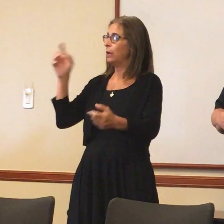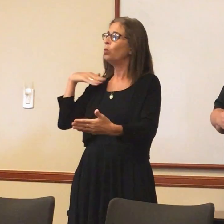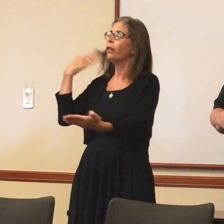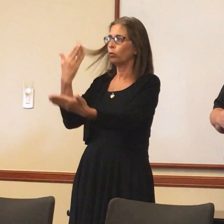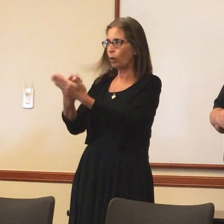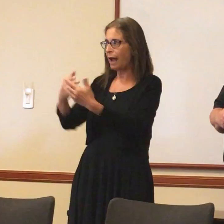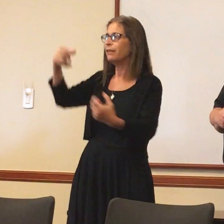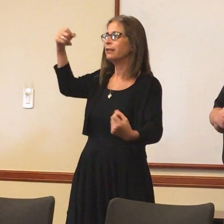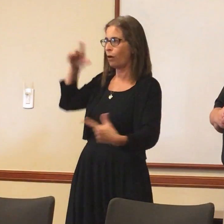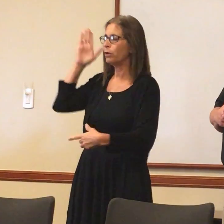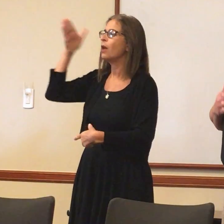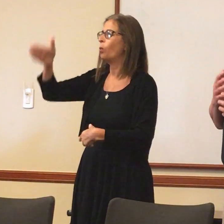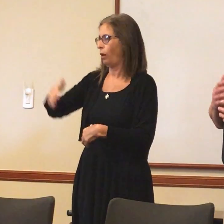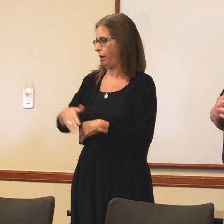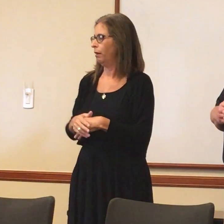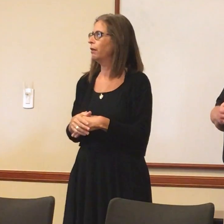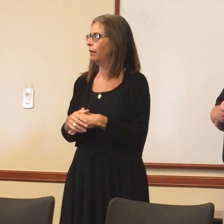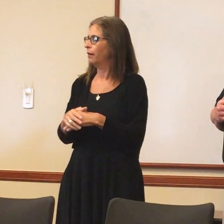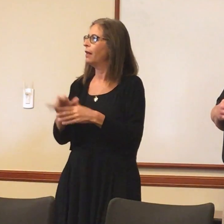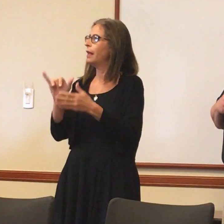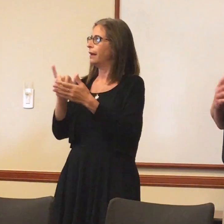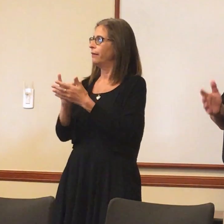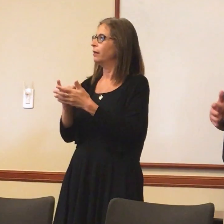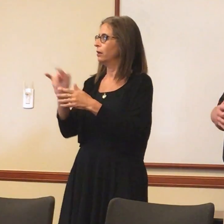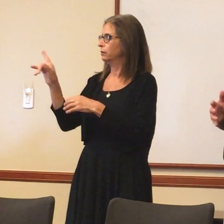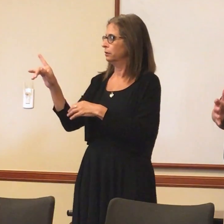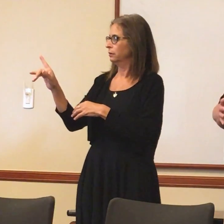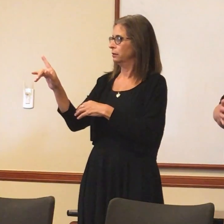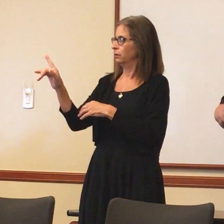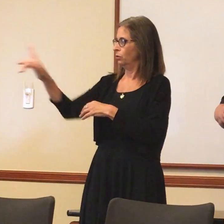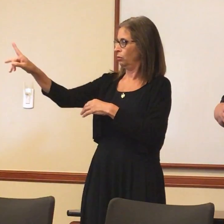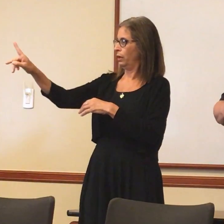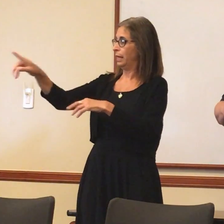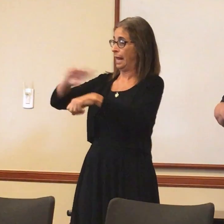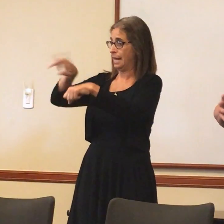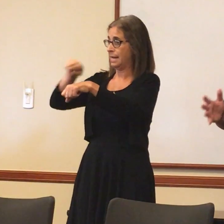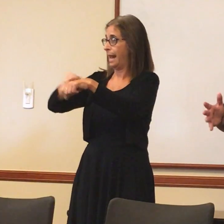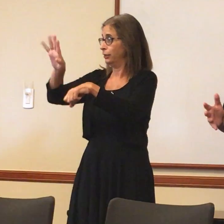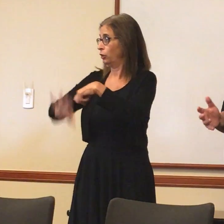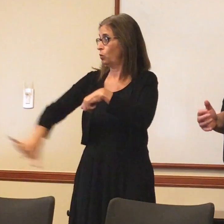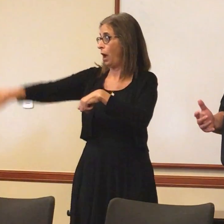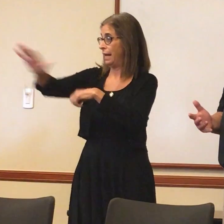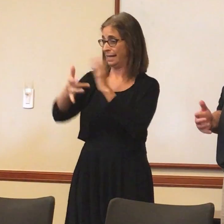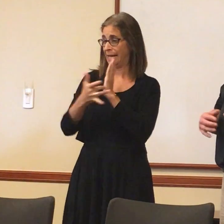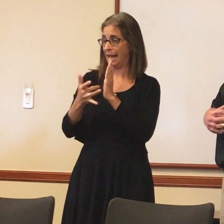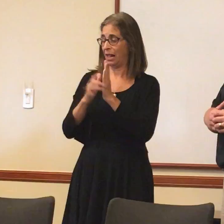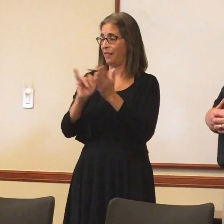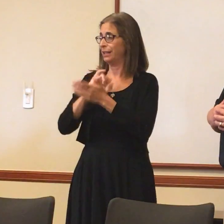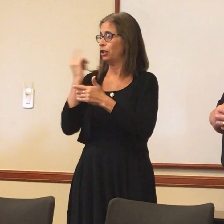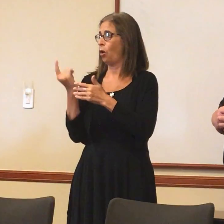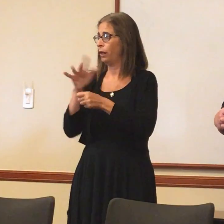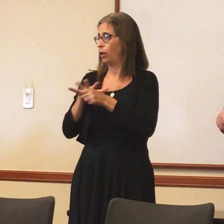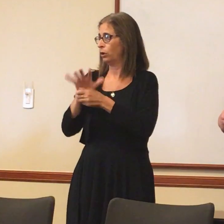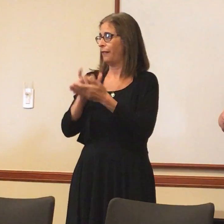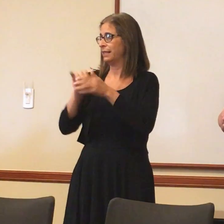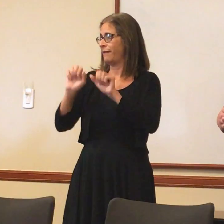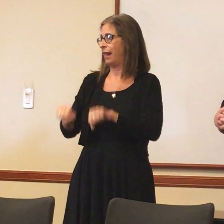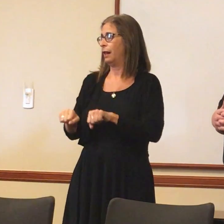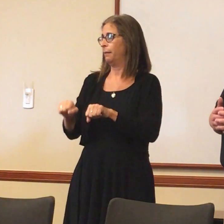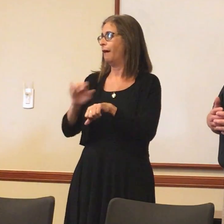tower. And that's, unfortunately, nationwide with the technology, that's the only location that's available right